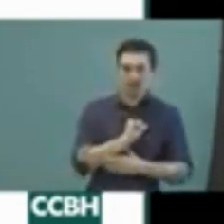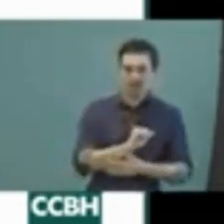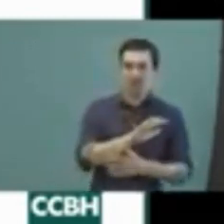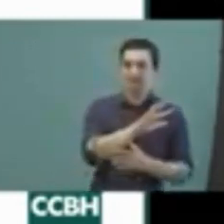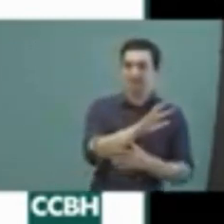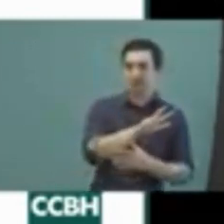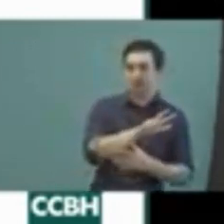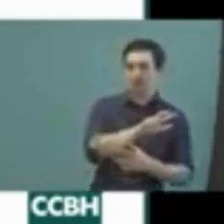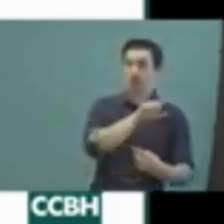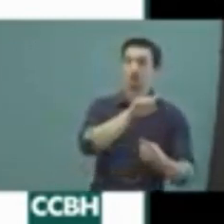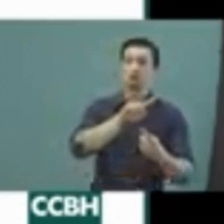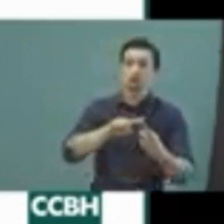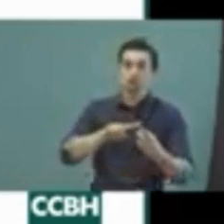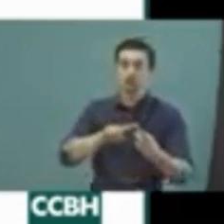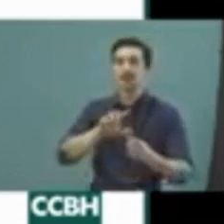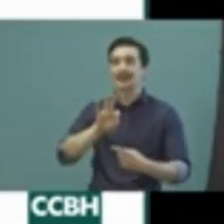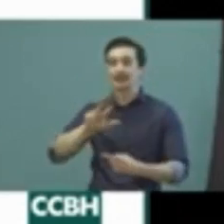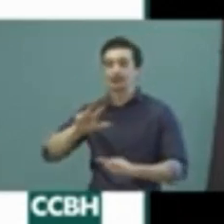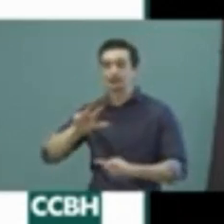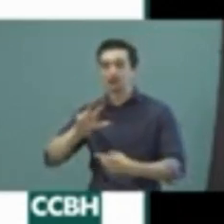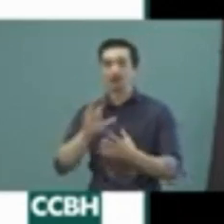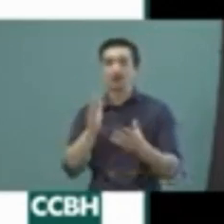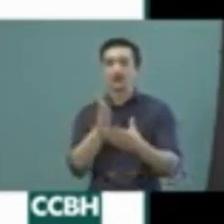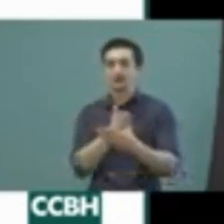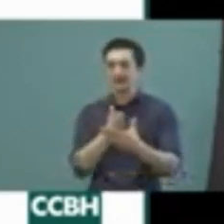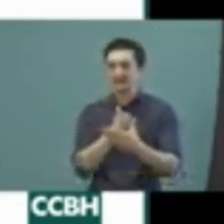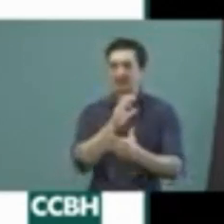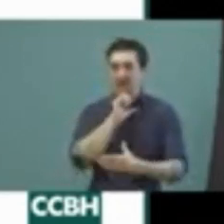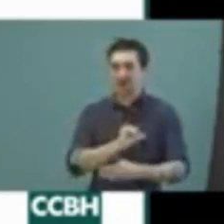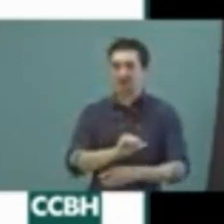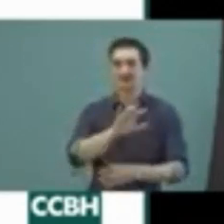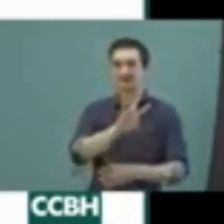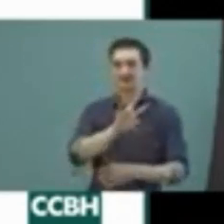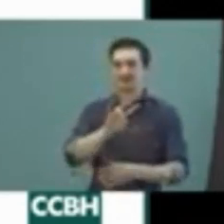93, with a median age of 77 and a half.